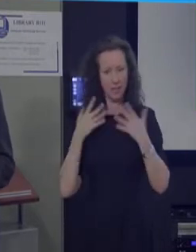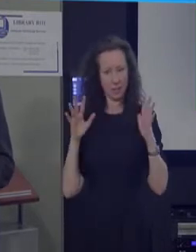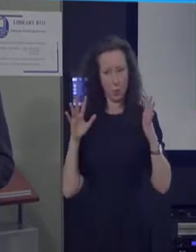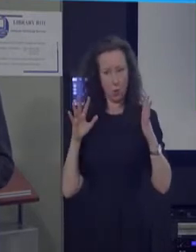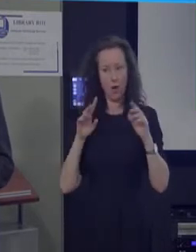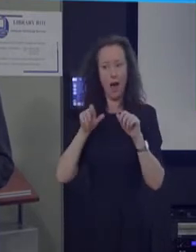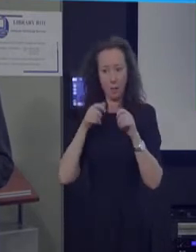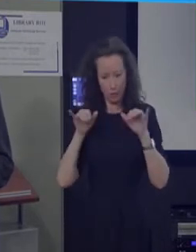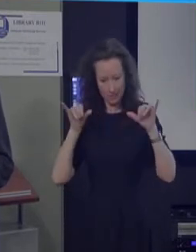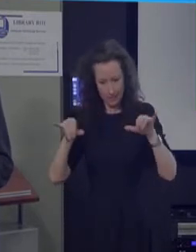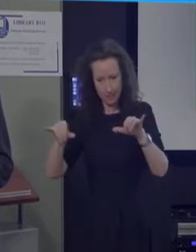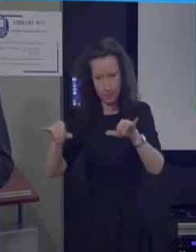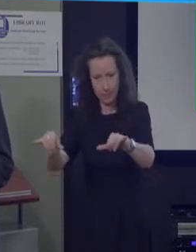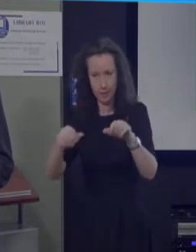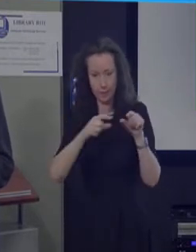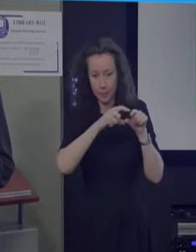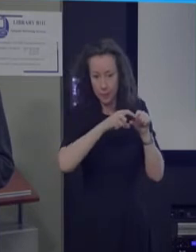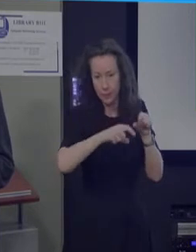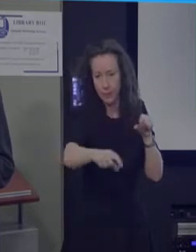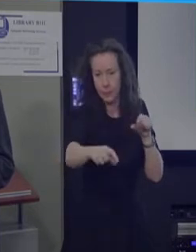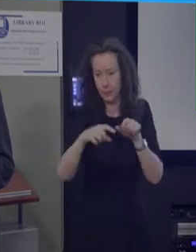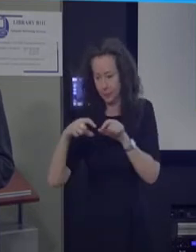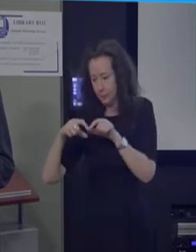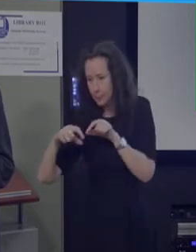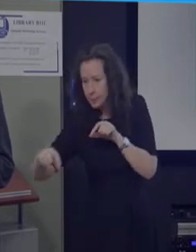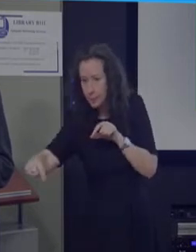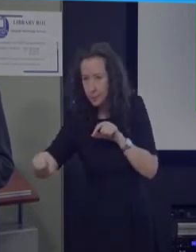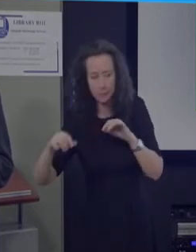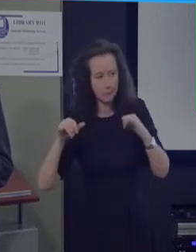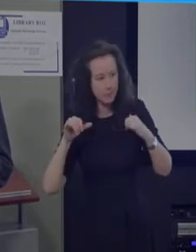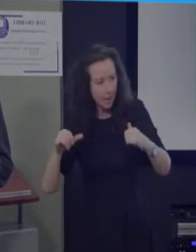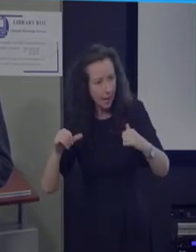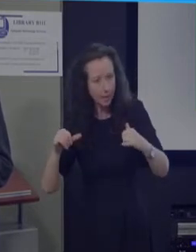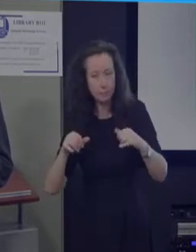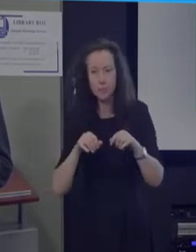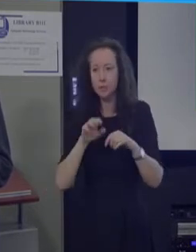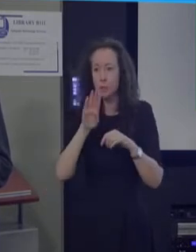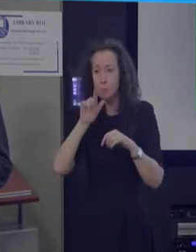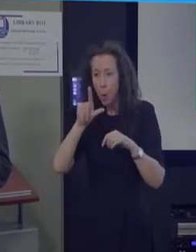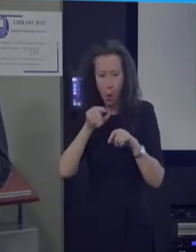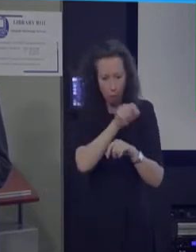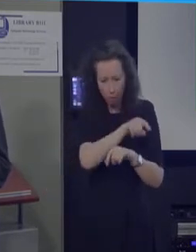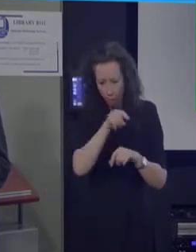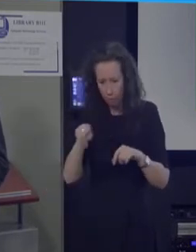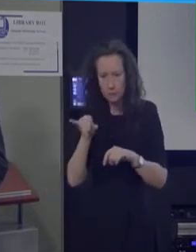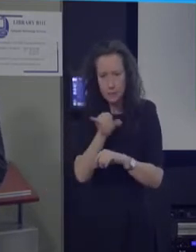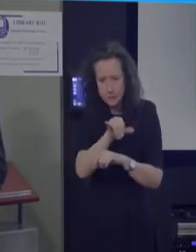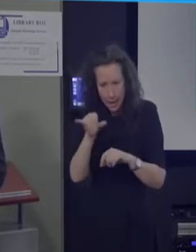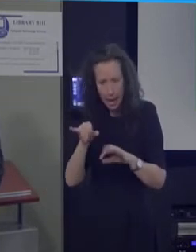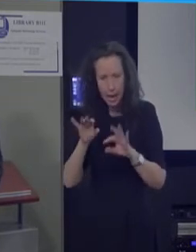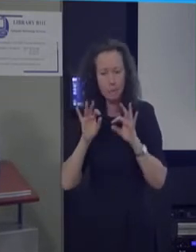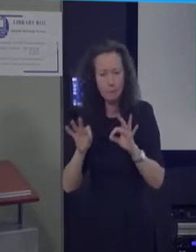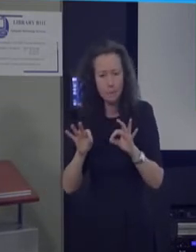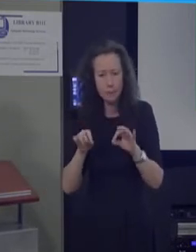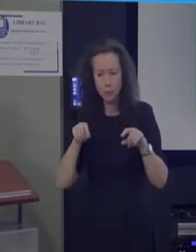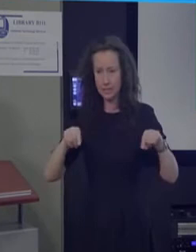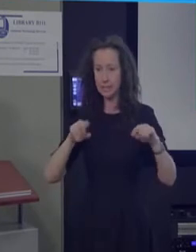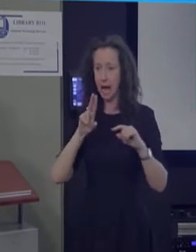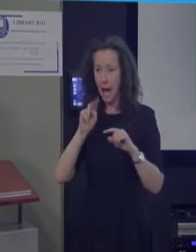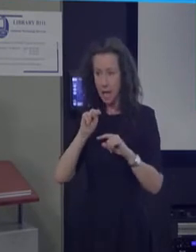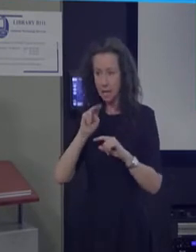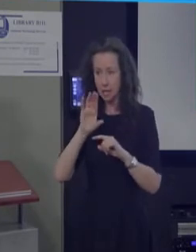long run, the same kind of ball in both cases. So this is an unconfounded